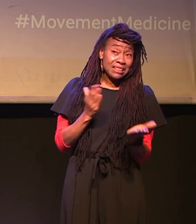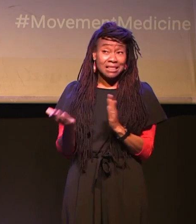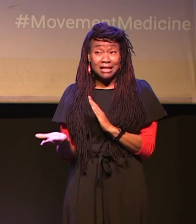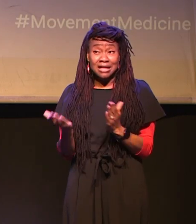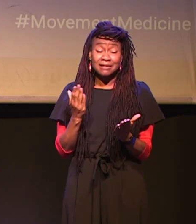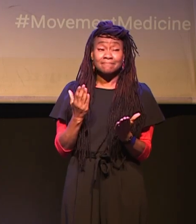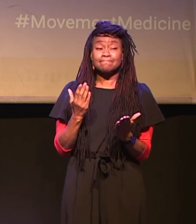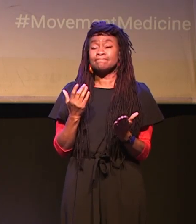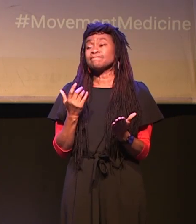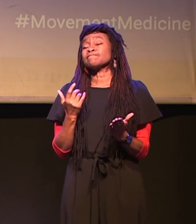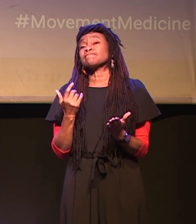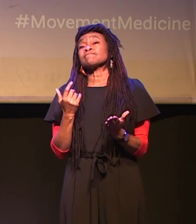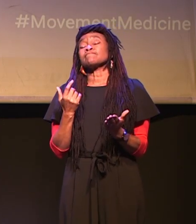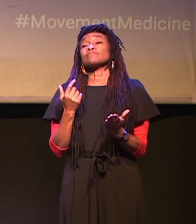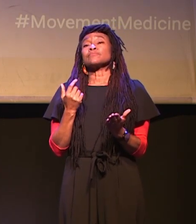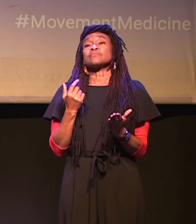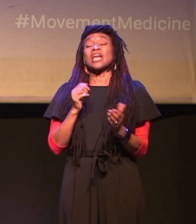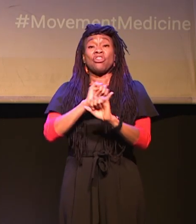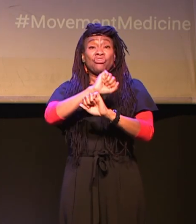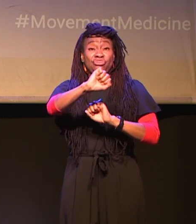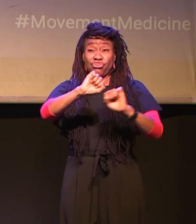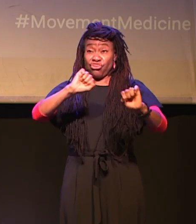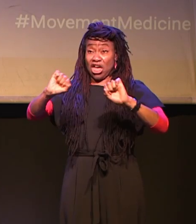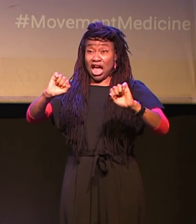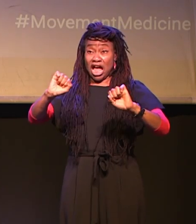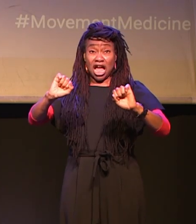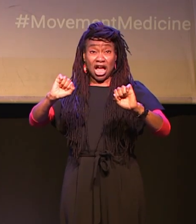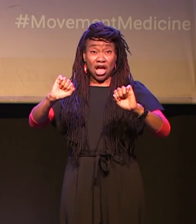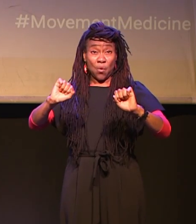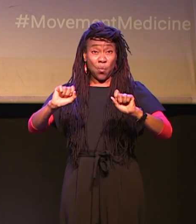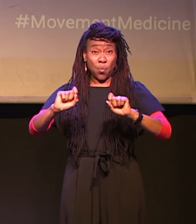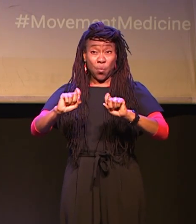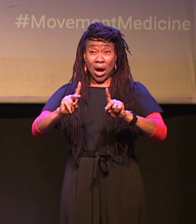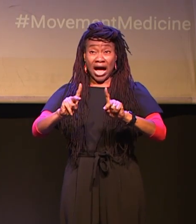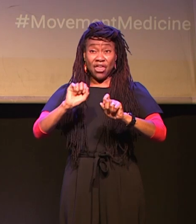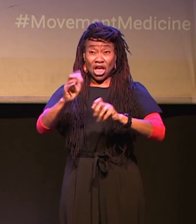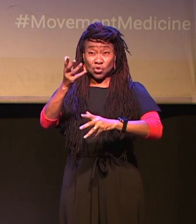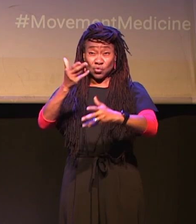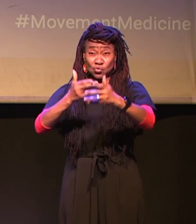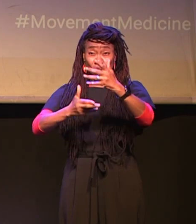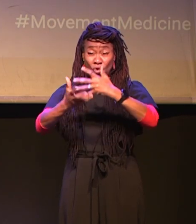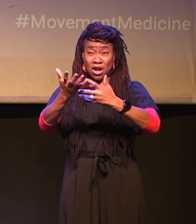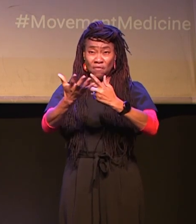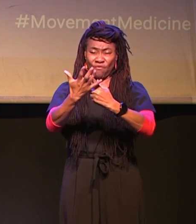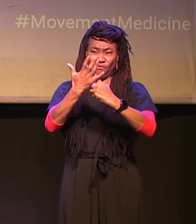try to force their stories into me, to check everything that I did against